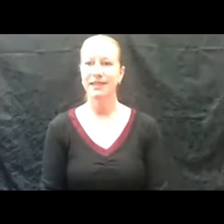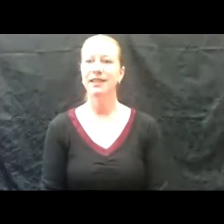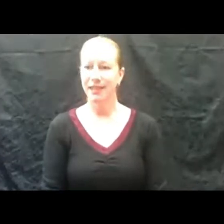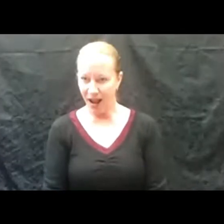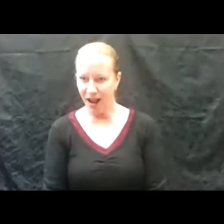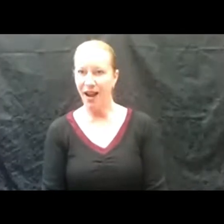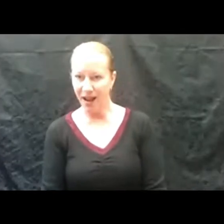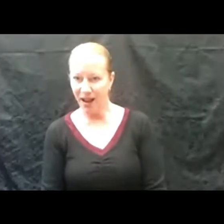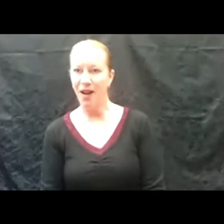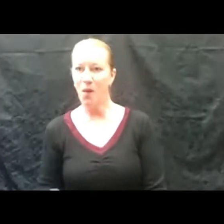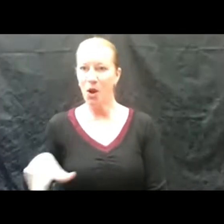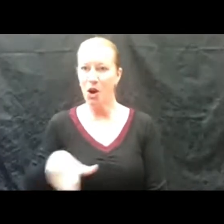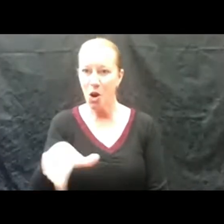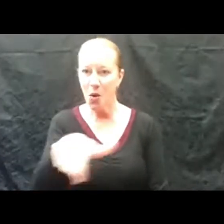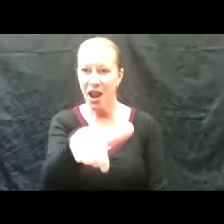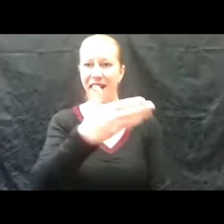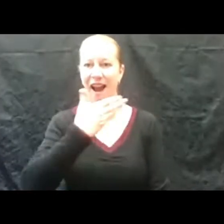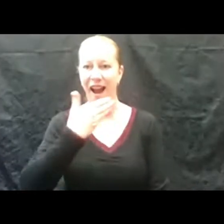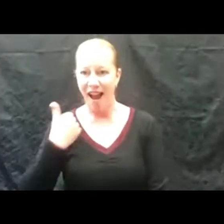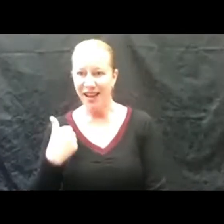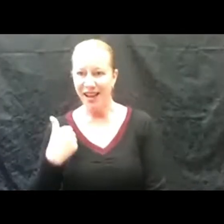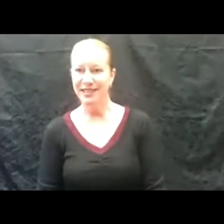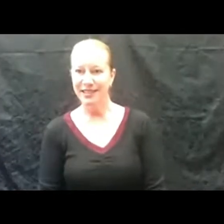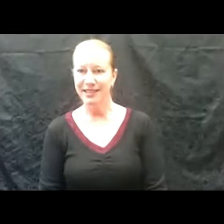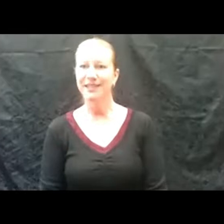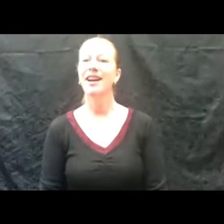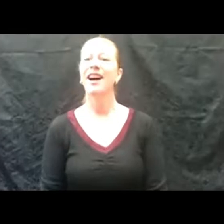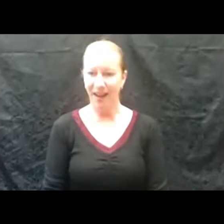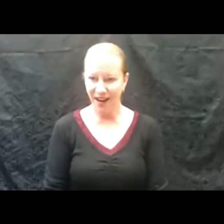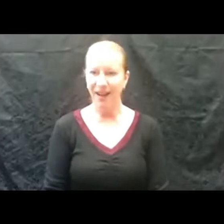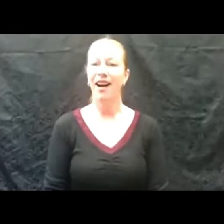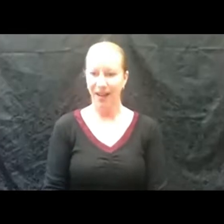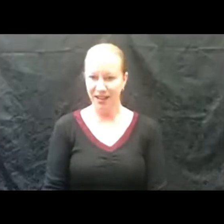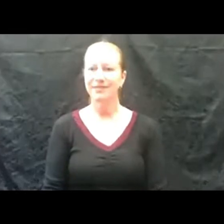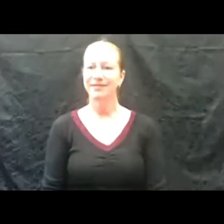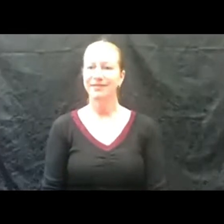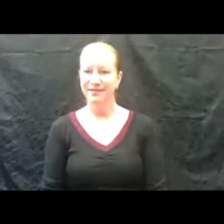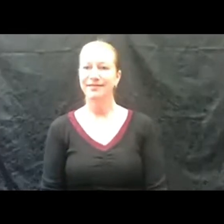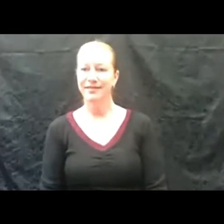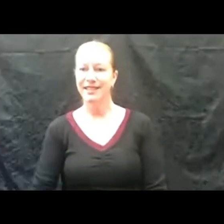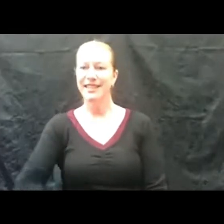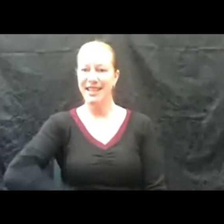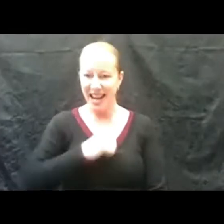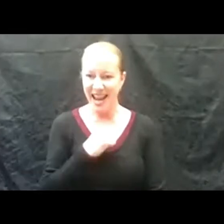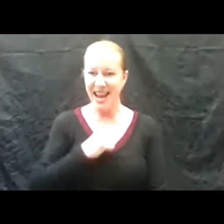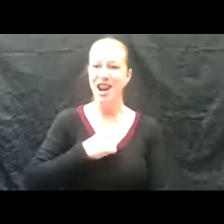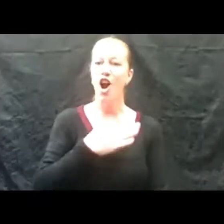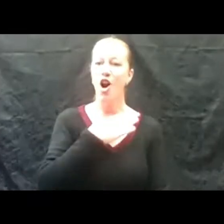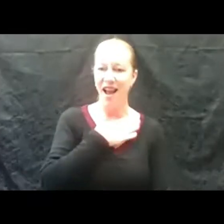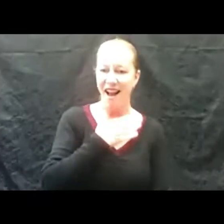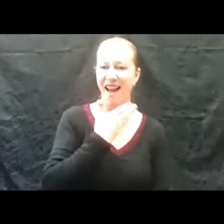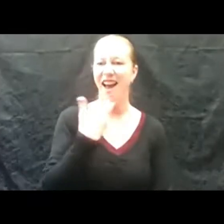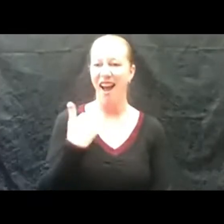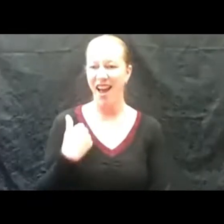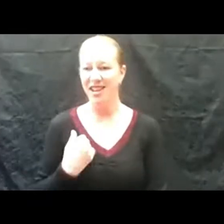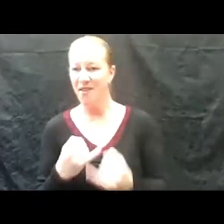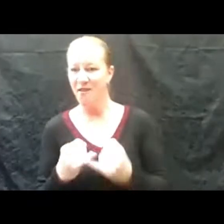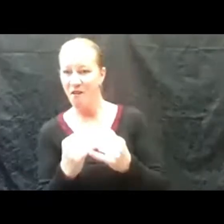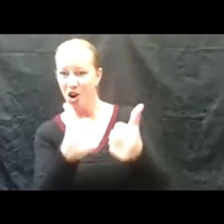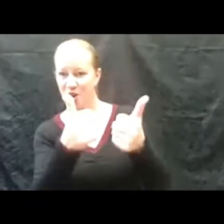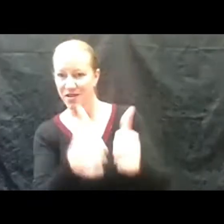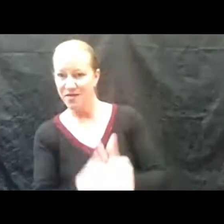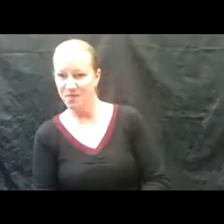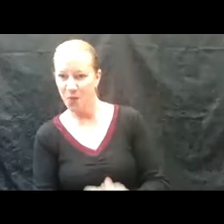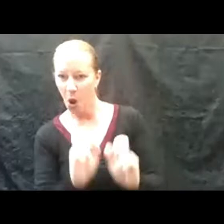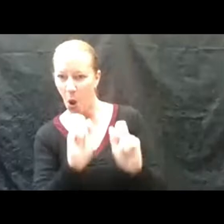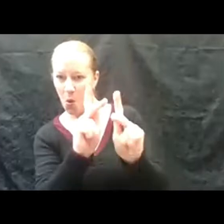Wanganui, nice. Okay, Chirangi, yeah, Dunedin, Onehunga, nice, very good.